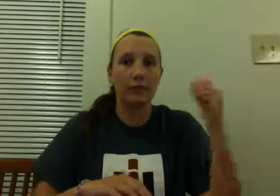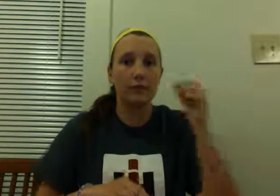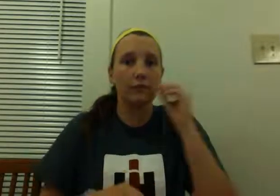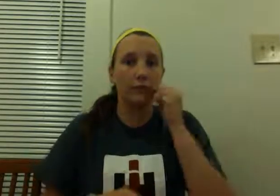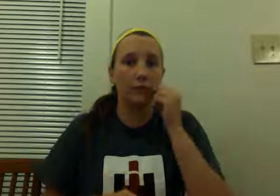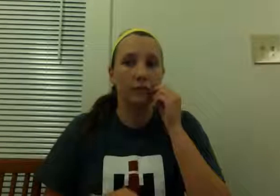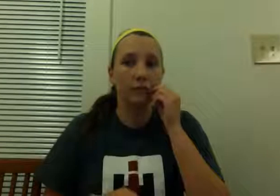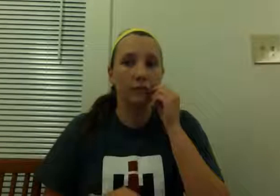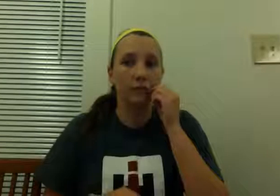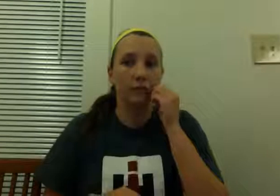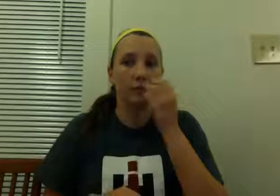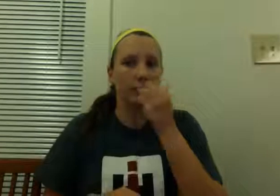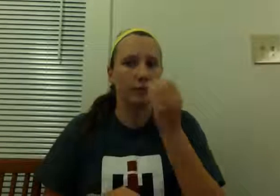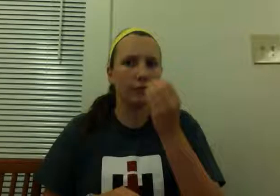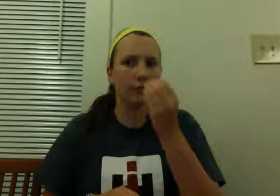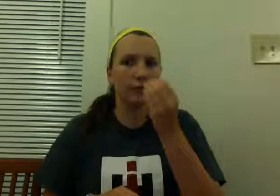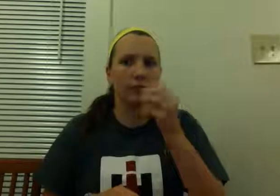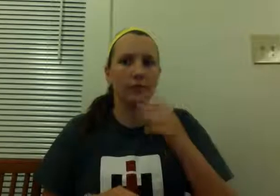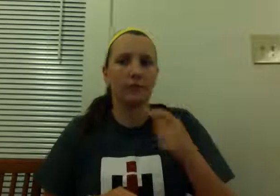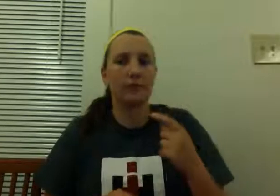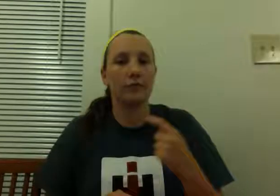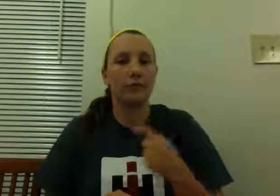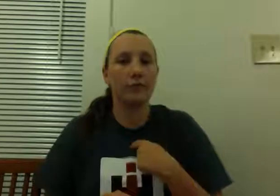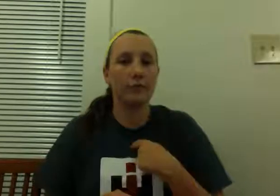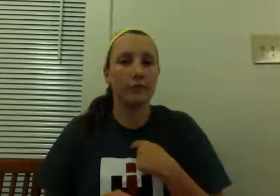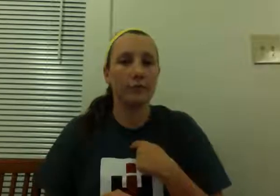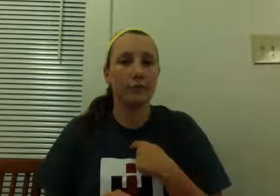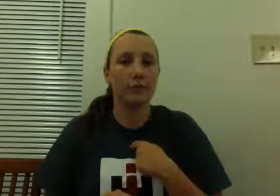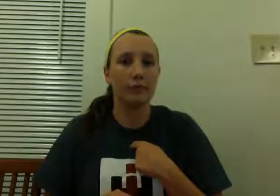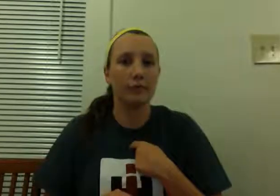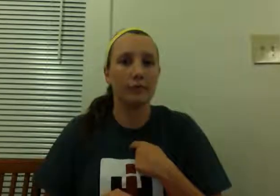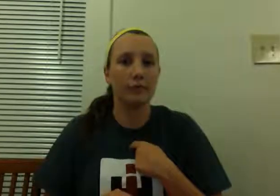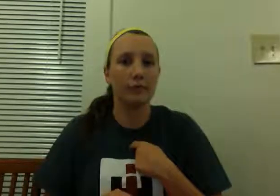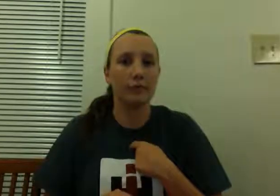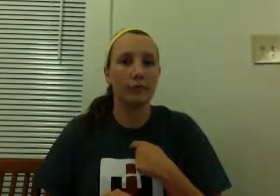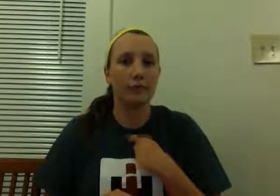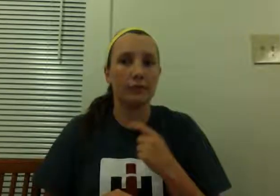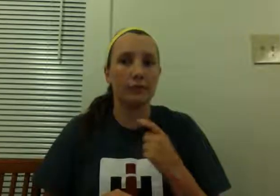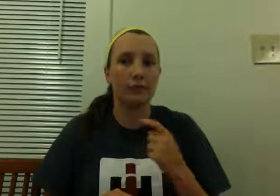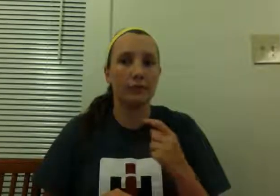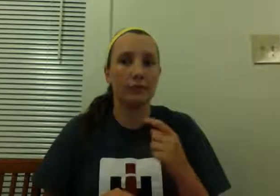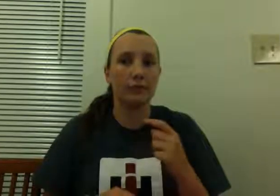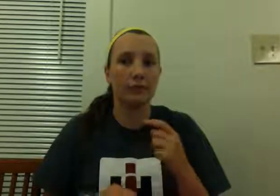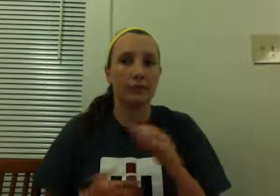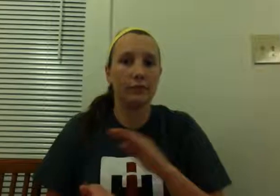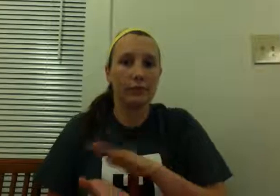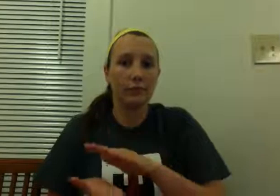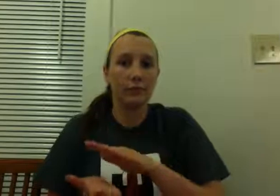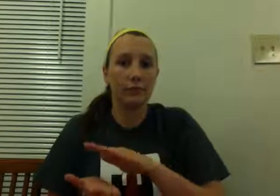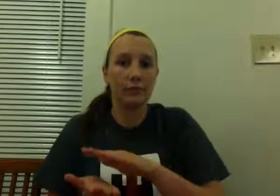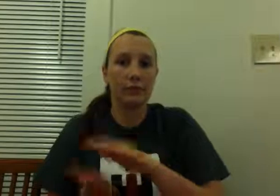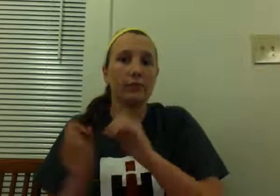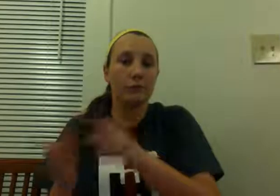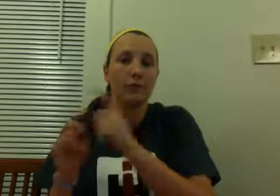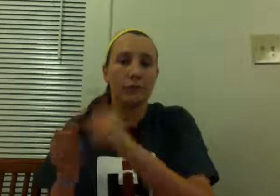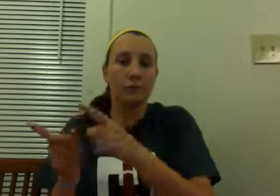The freezer out there, it's not working. And it's working in the model. What? All the